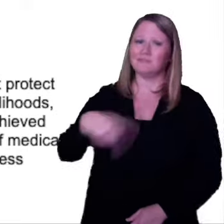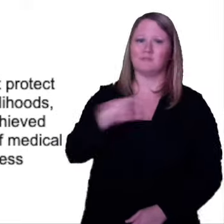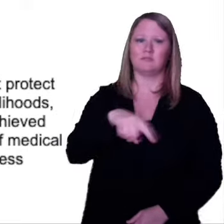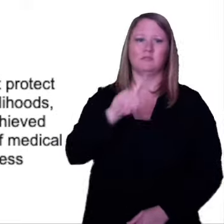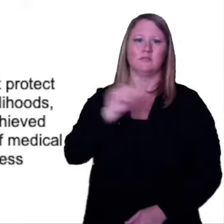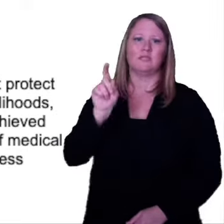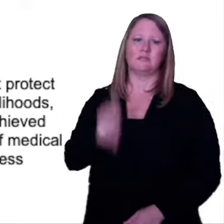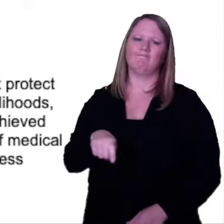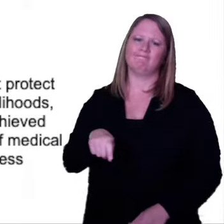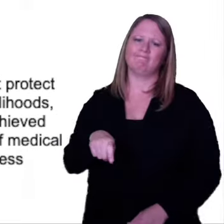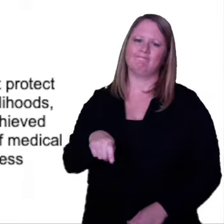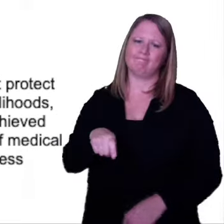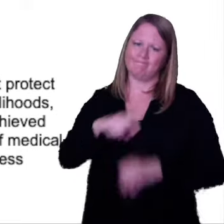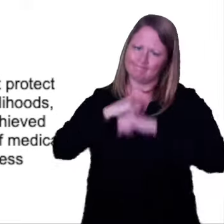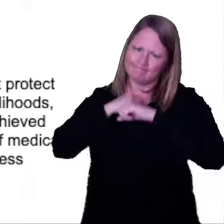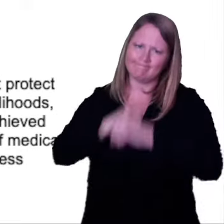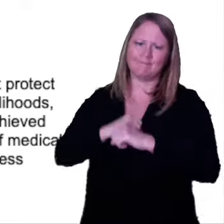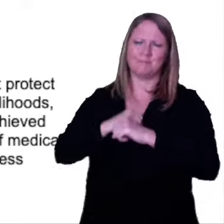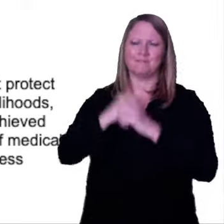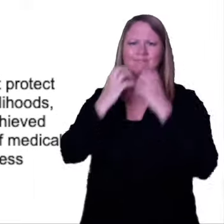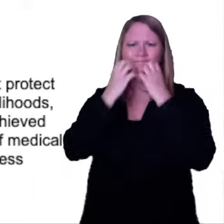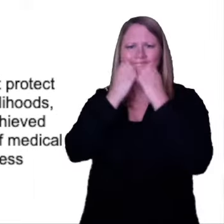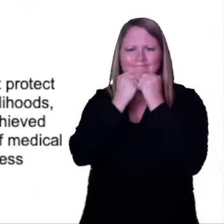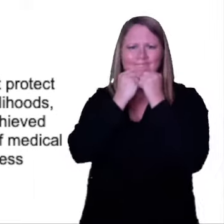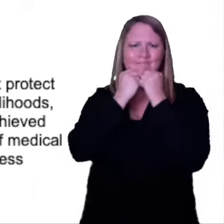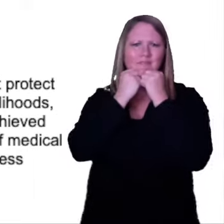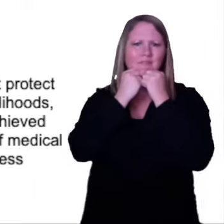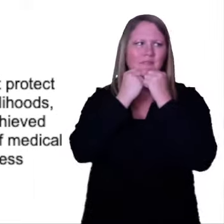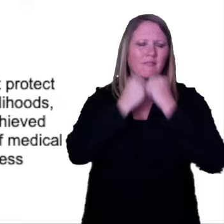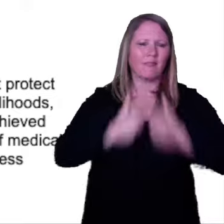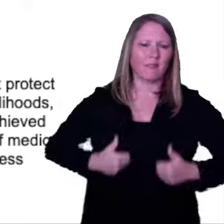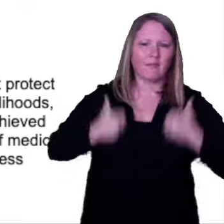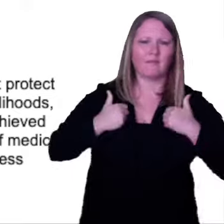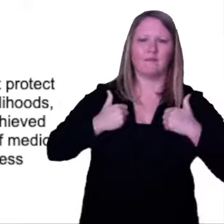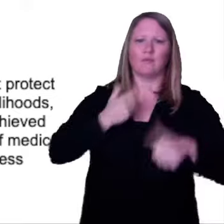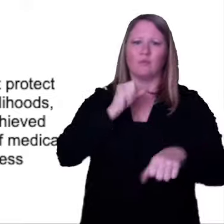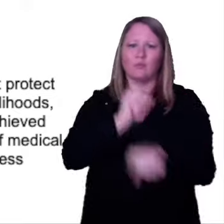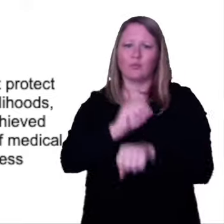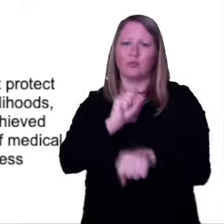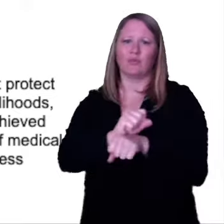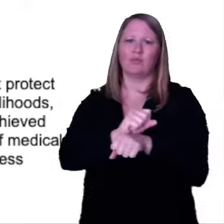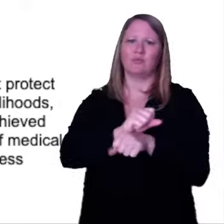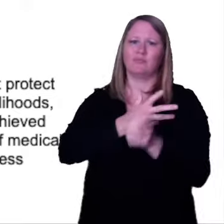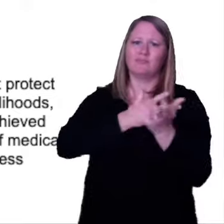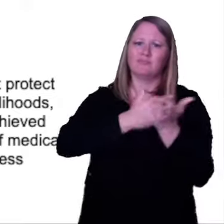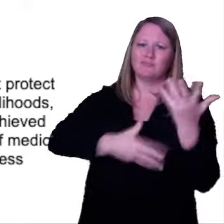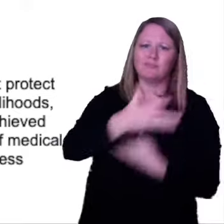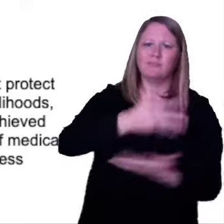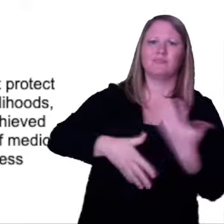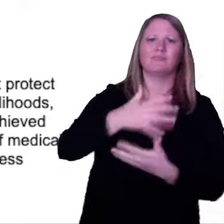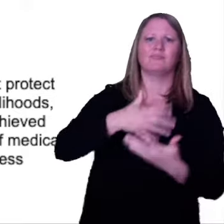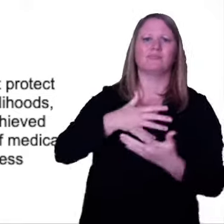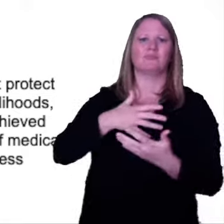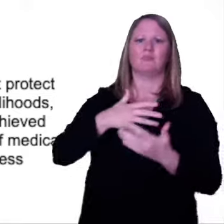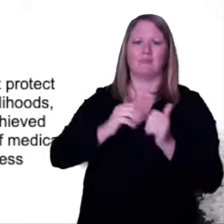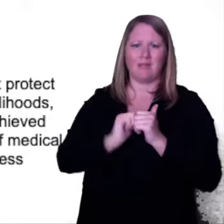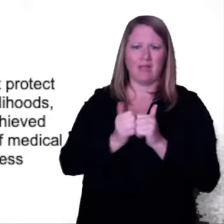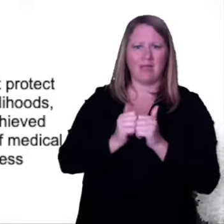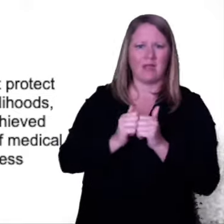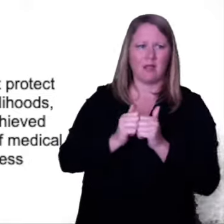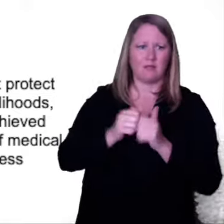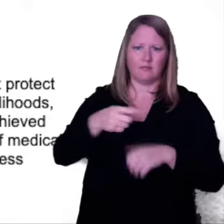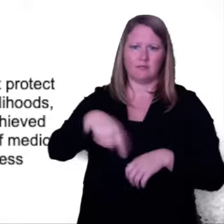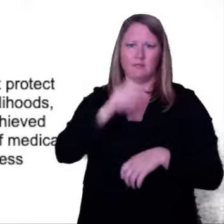whereas Texas must protect lives while restoring livelihoods, both of which can be achieved with the